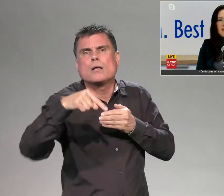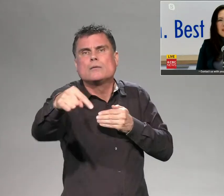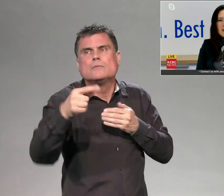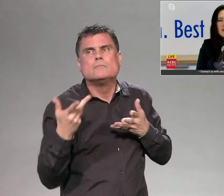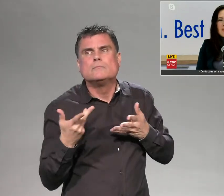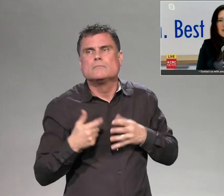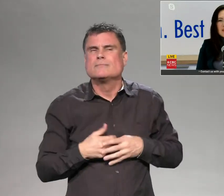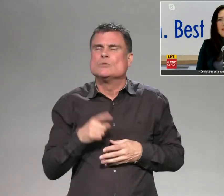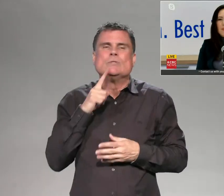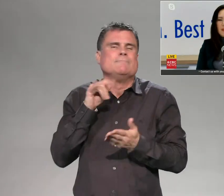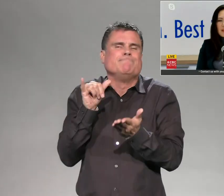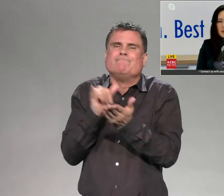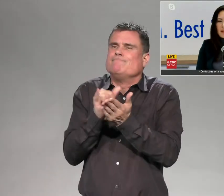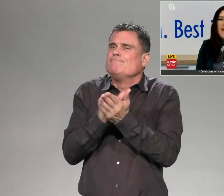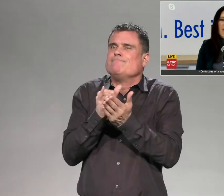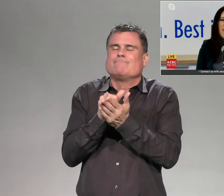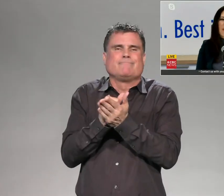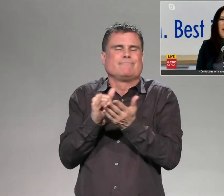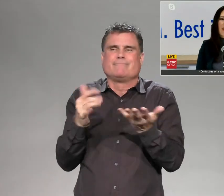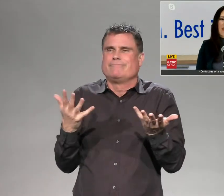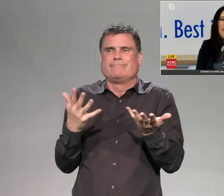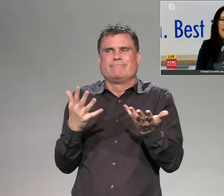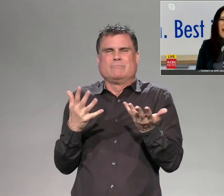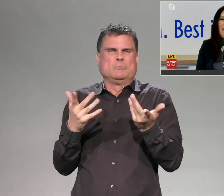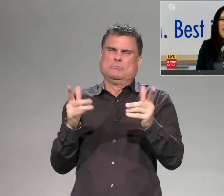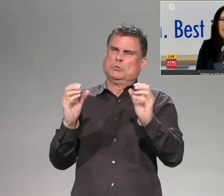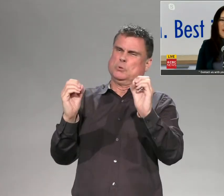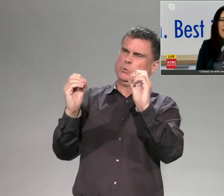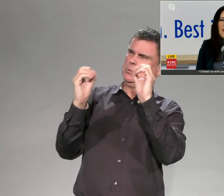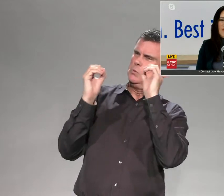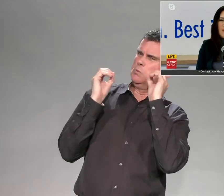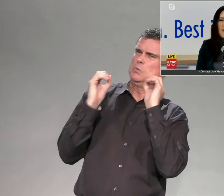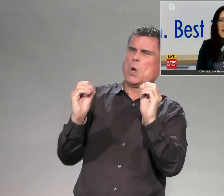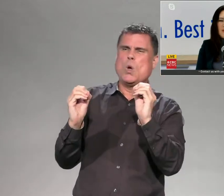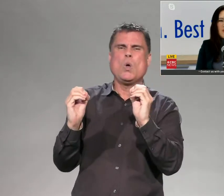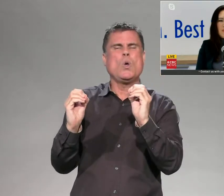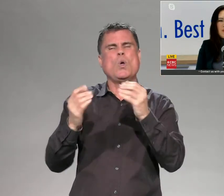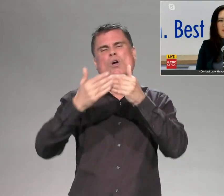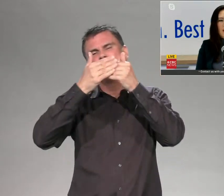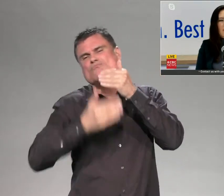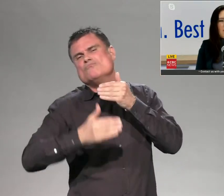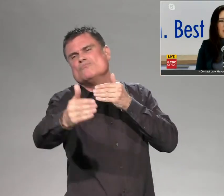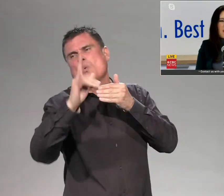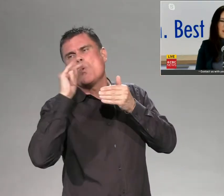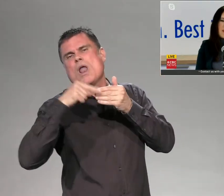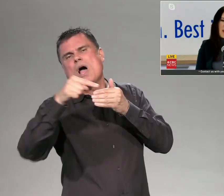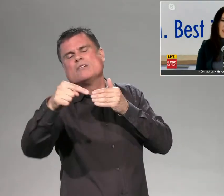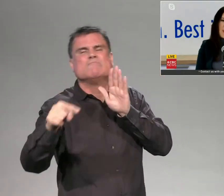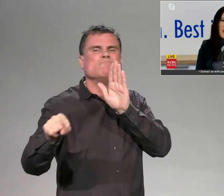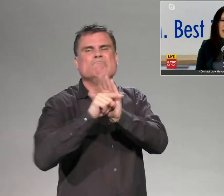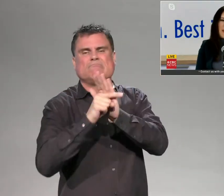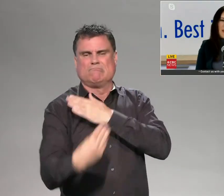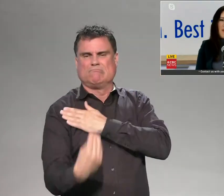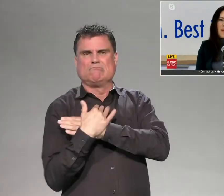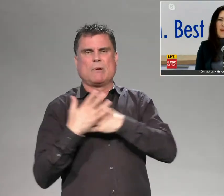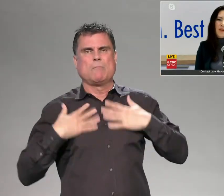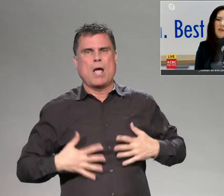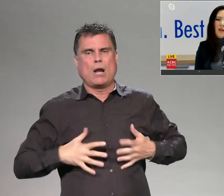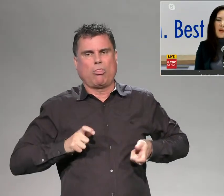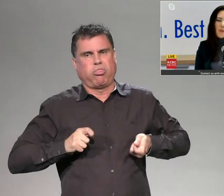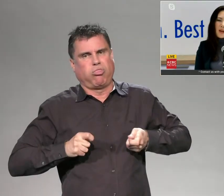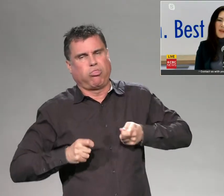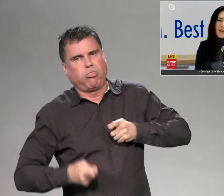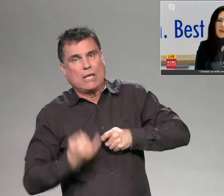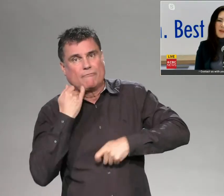it is still all of the data is being gathered. But I think so far, in terms of knowing the science behind it, knowing